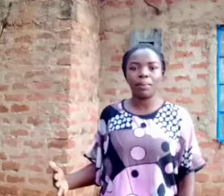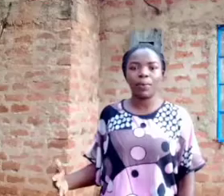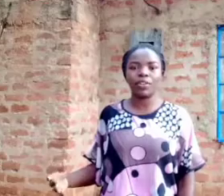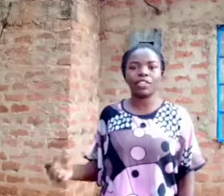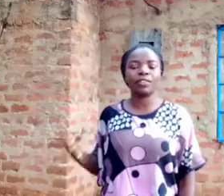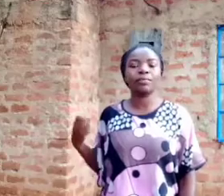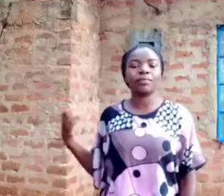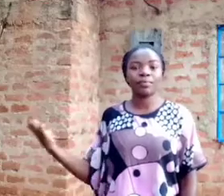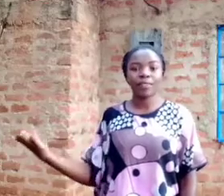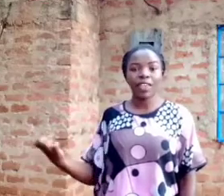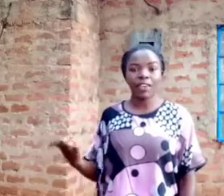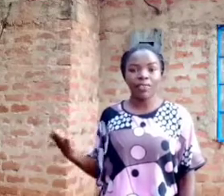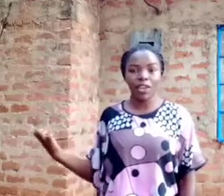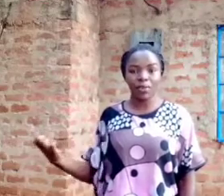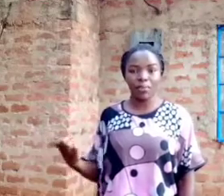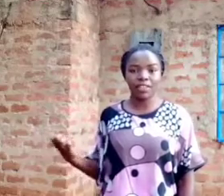body. Environment.